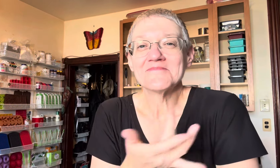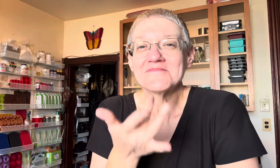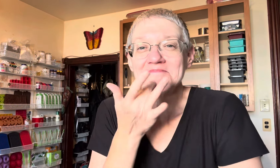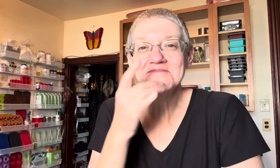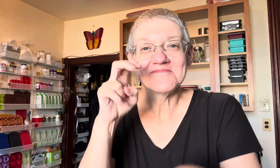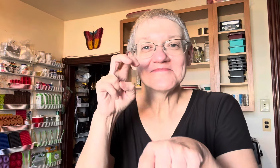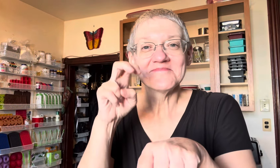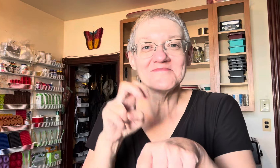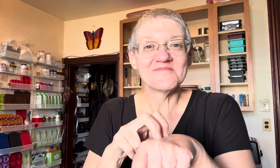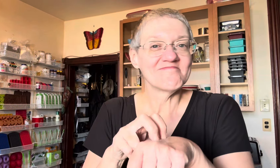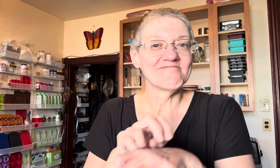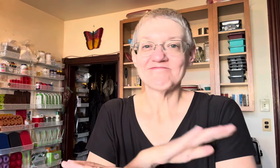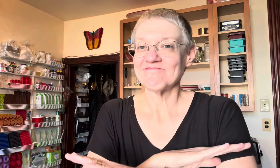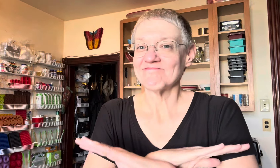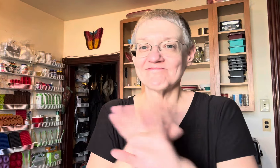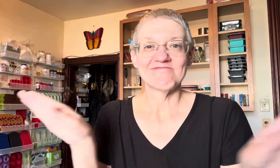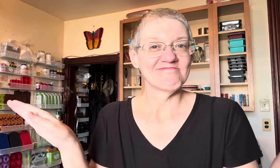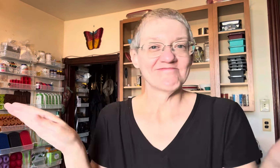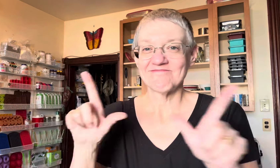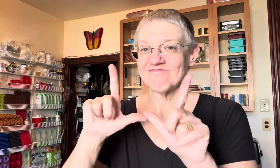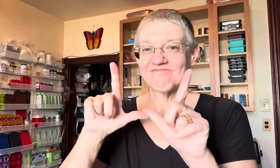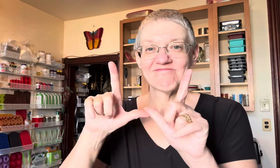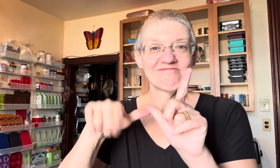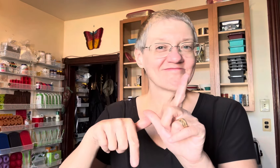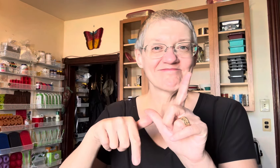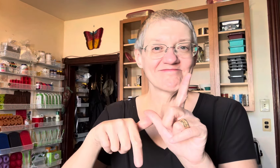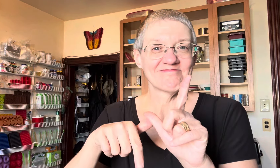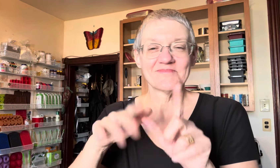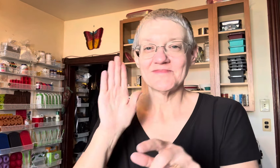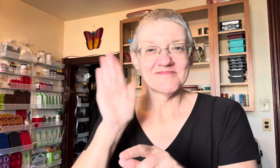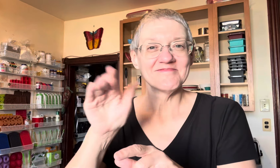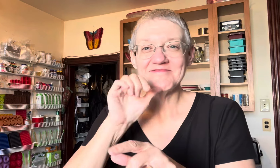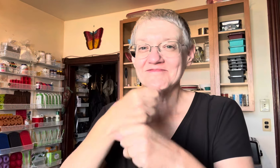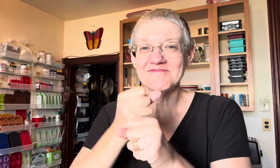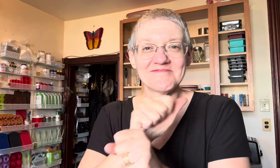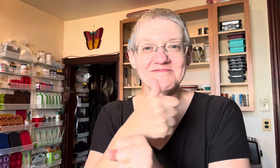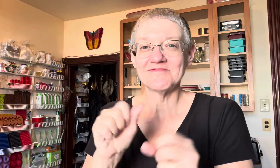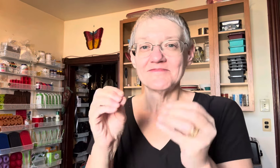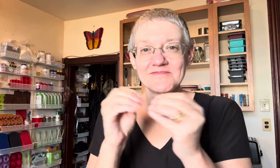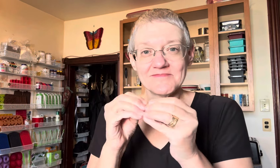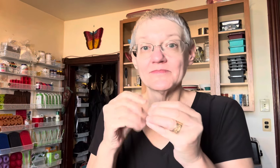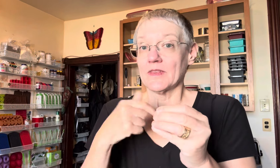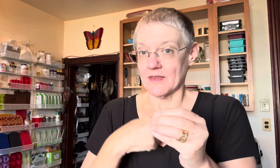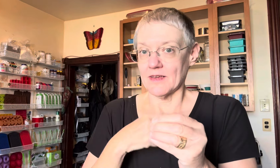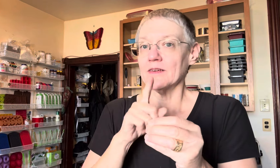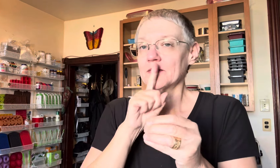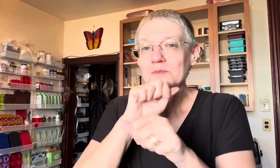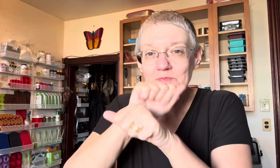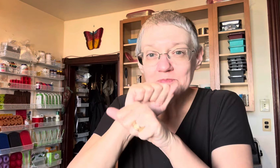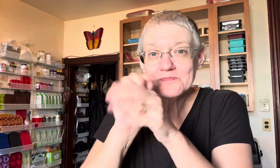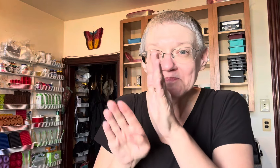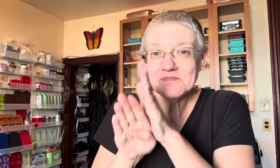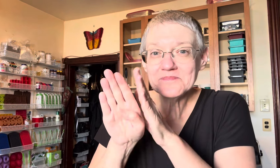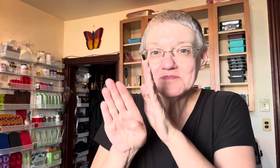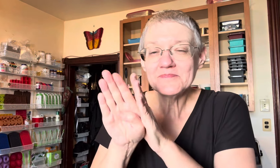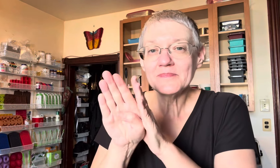Unfortunately, our favorite keto chips are no more. They've been discontinued. Now, I am working on a